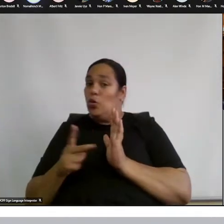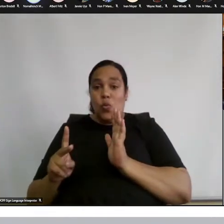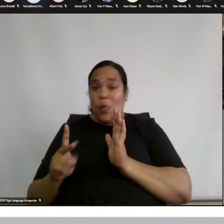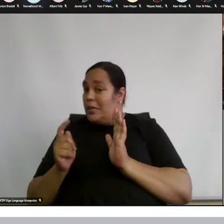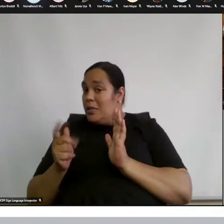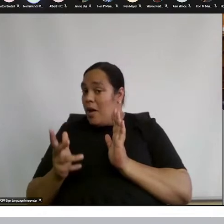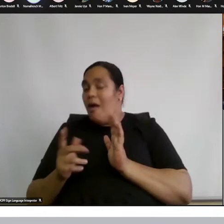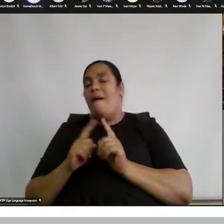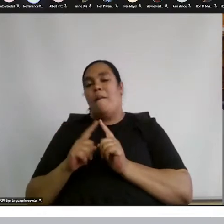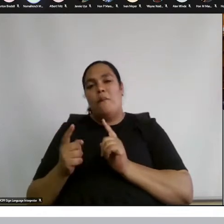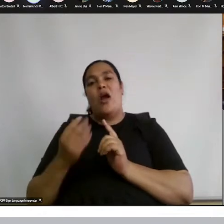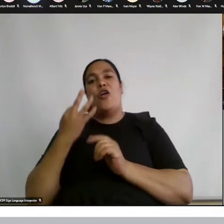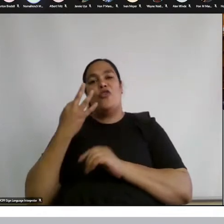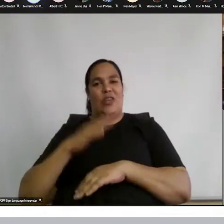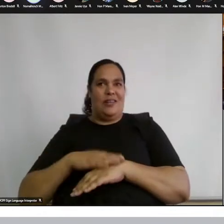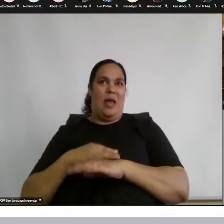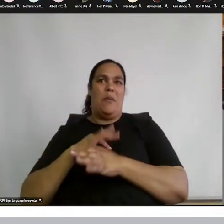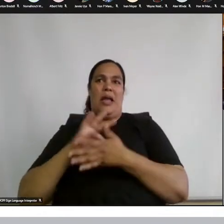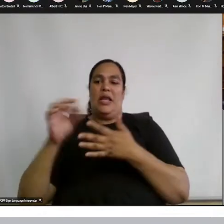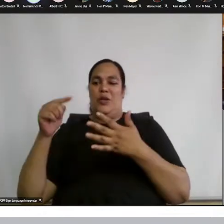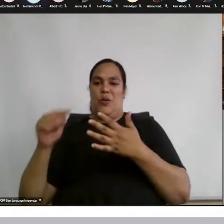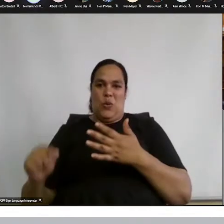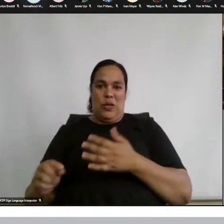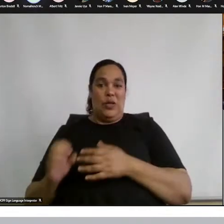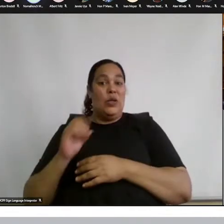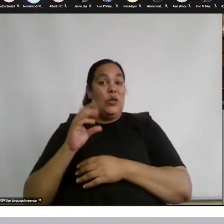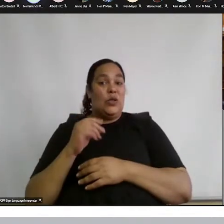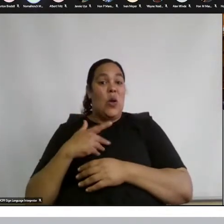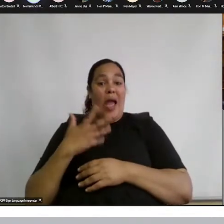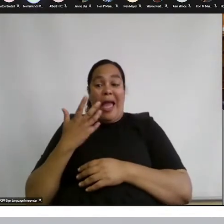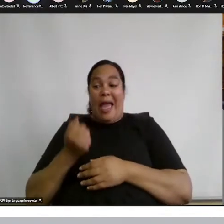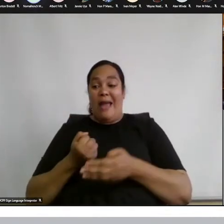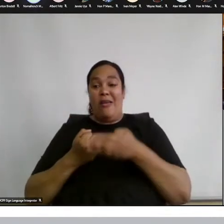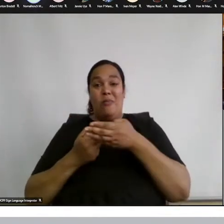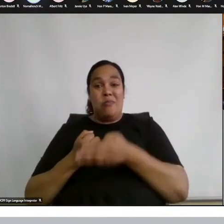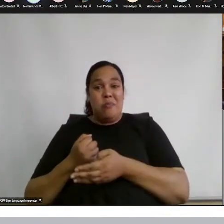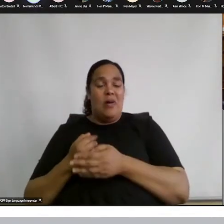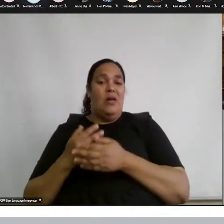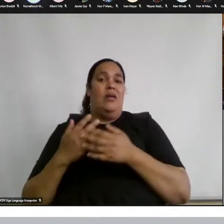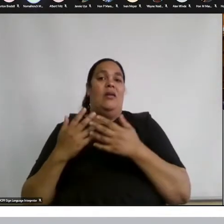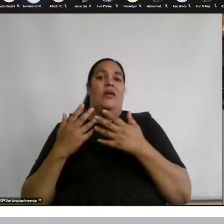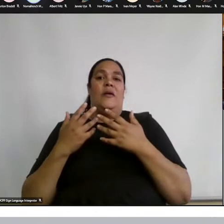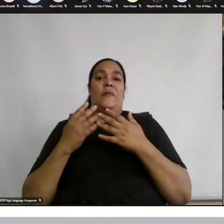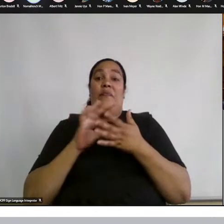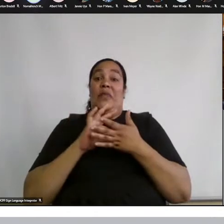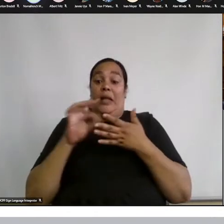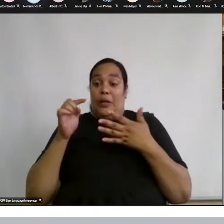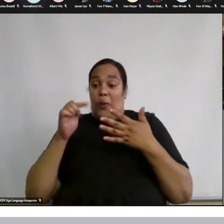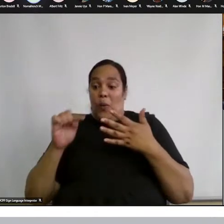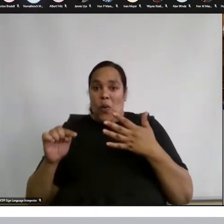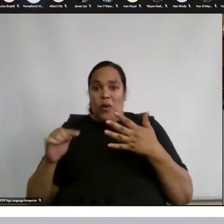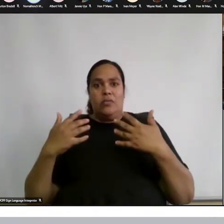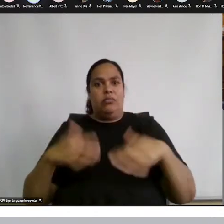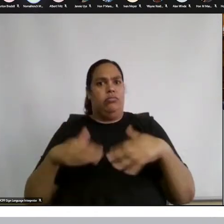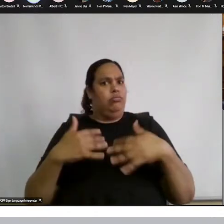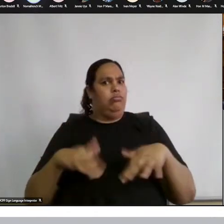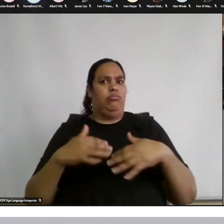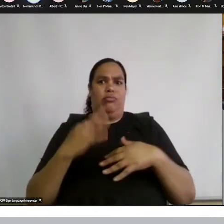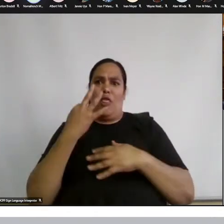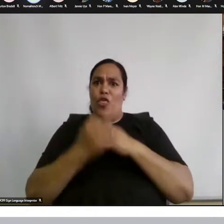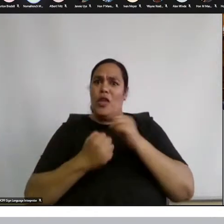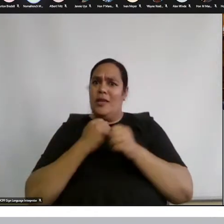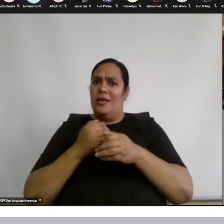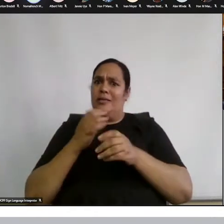twice, but 3 times. So having a clean audit in 3 consecutive